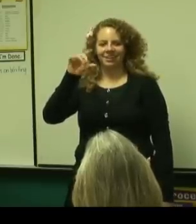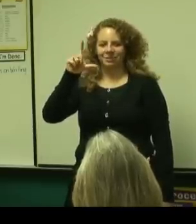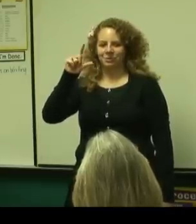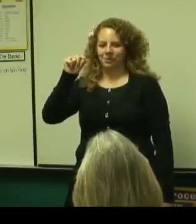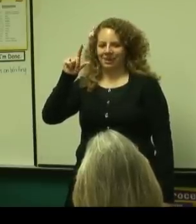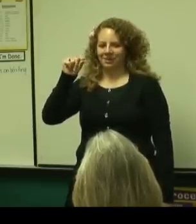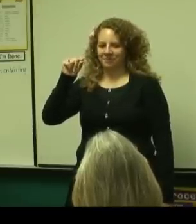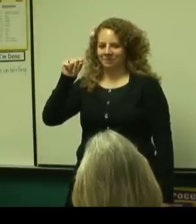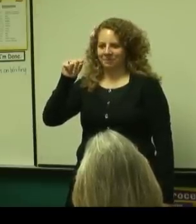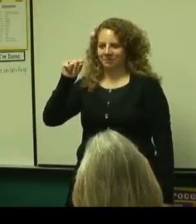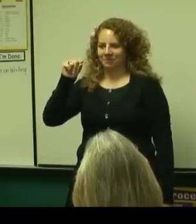20,